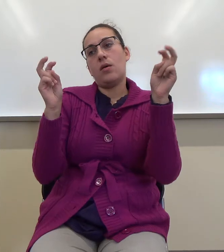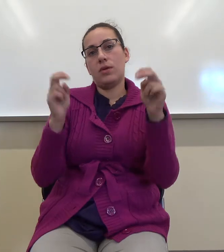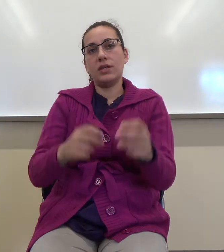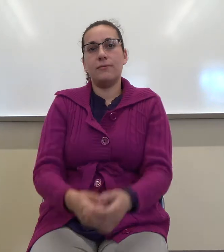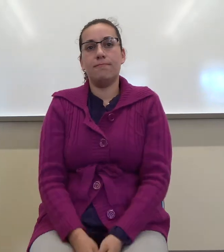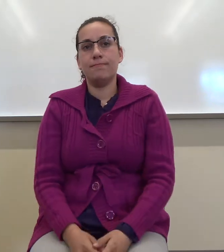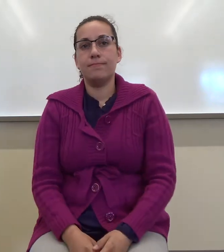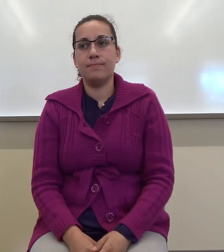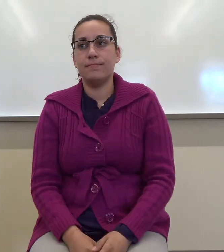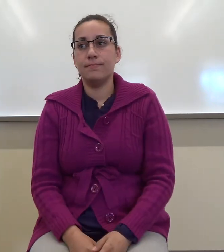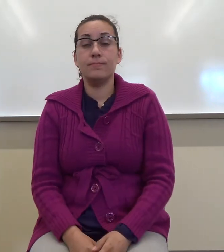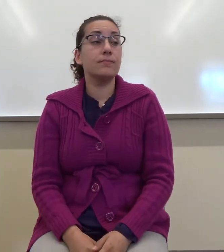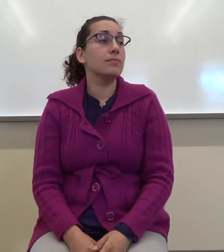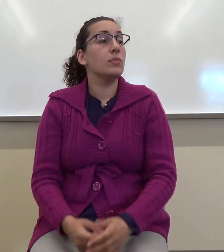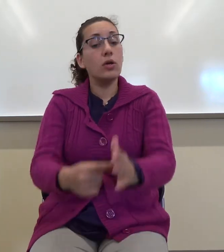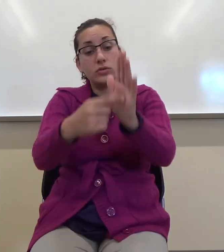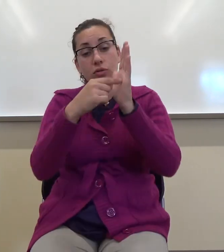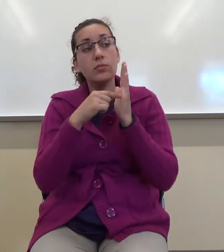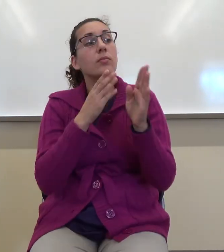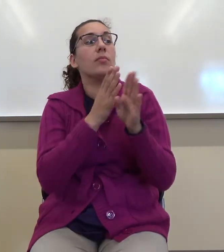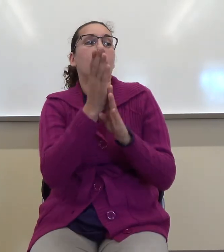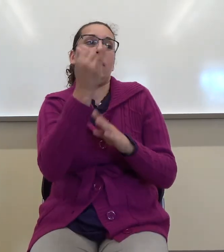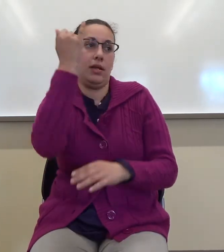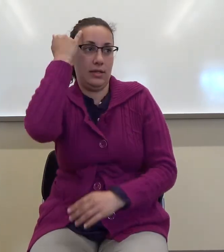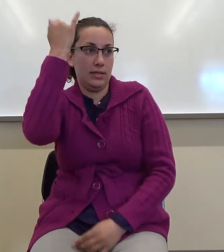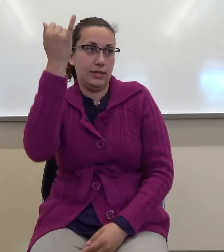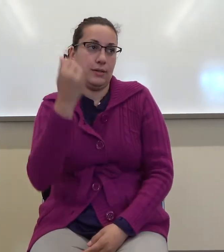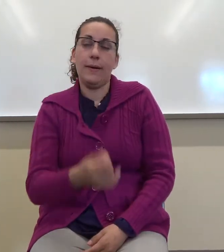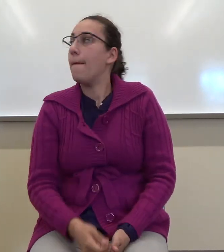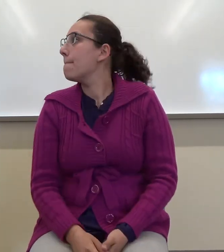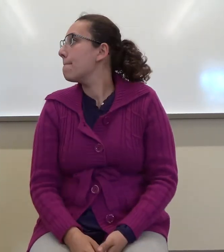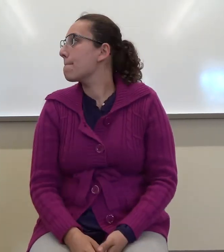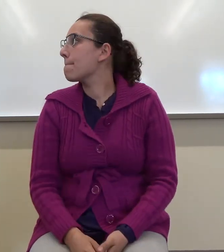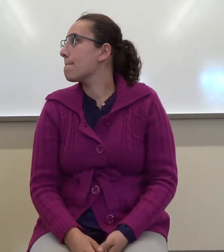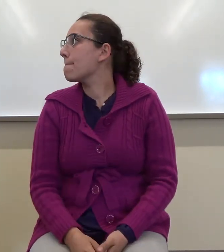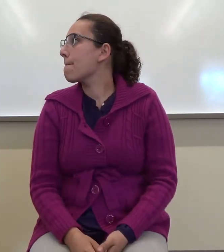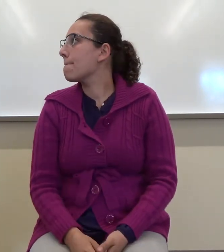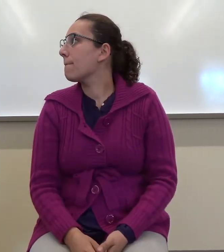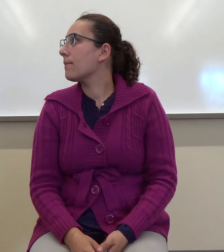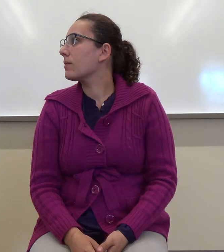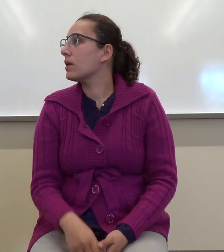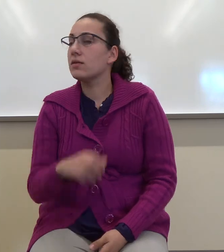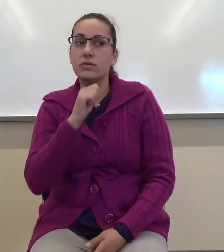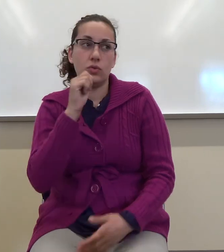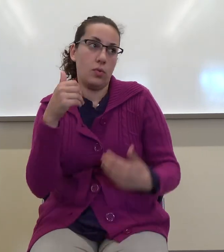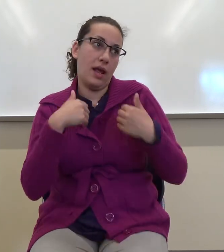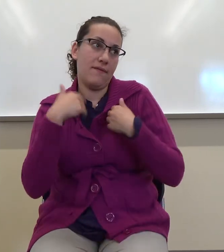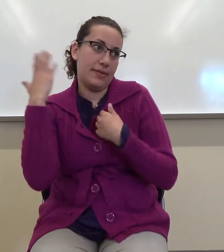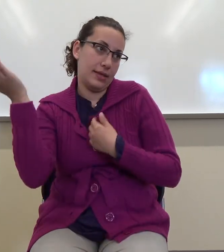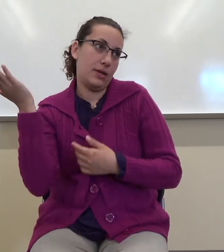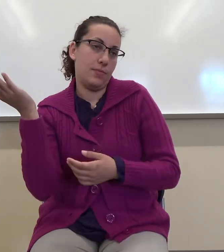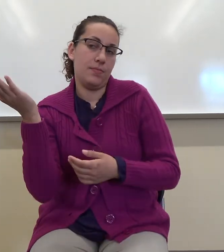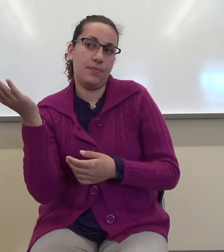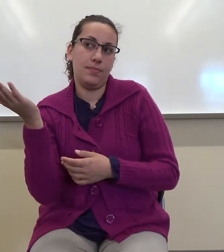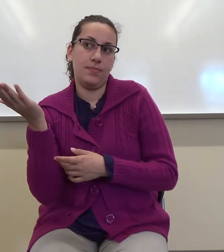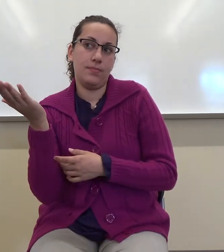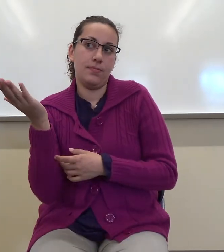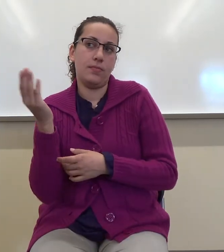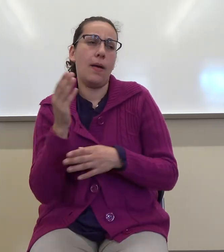main idea? This is what you don't have here, so this is what you kind of have to be doing on your own. What's the main idea?